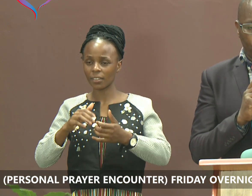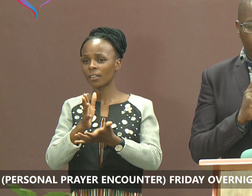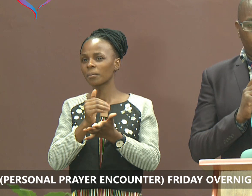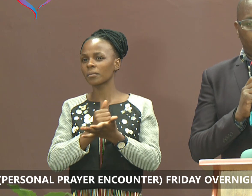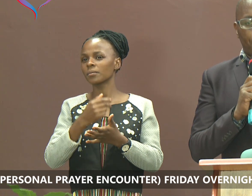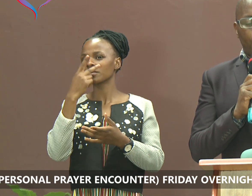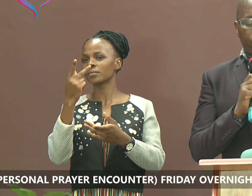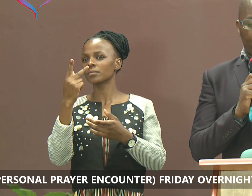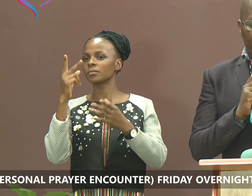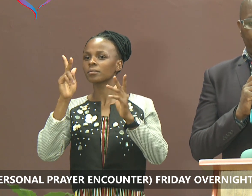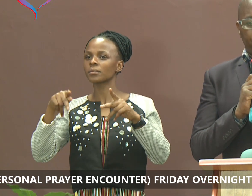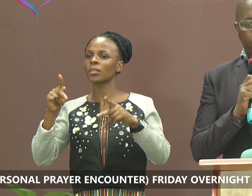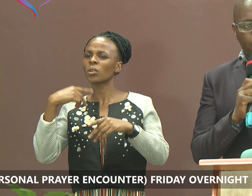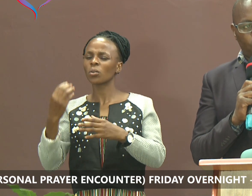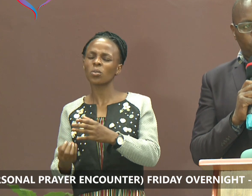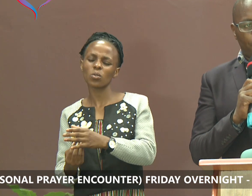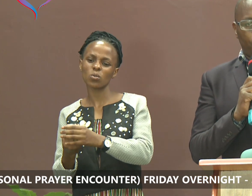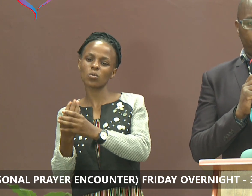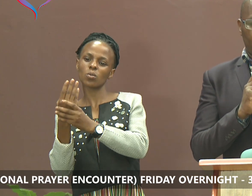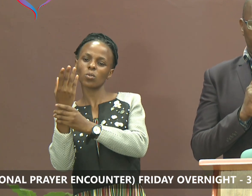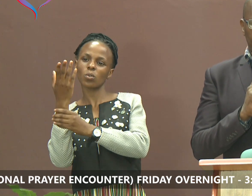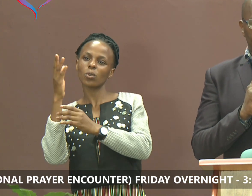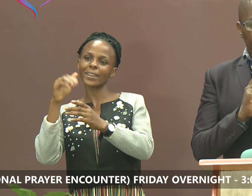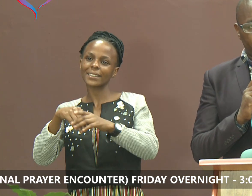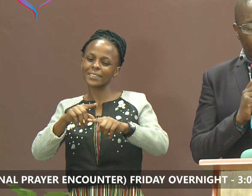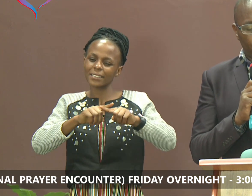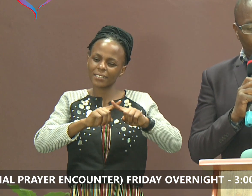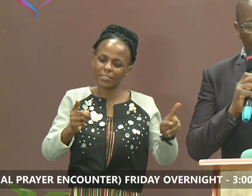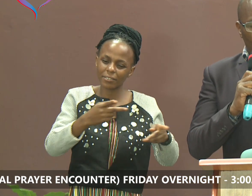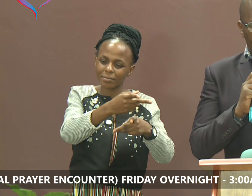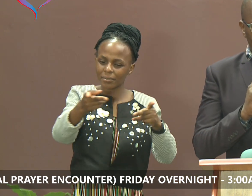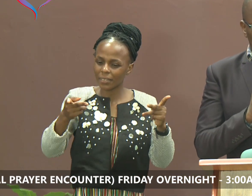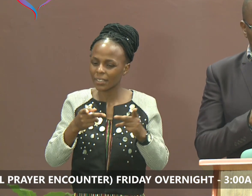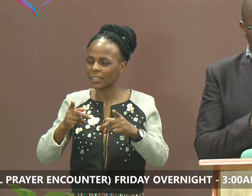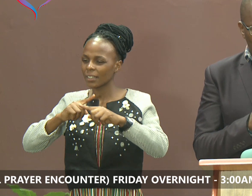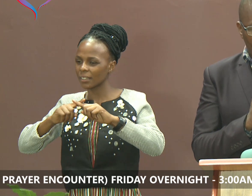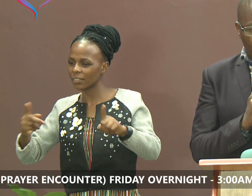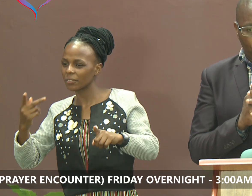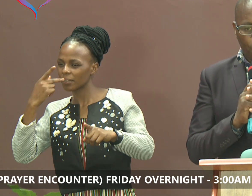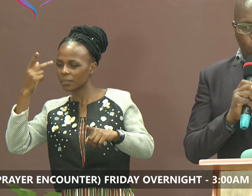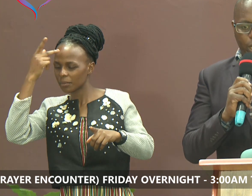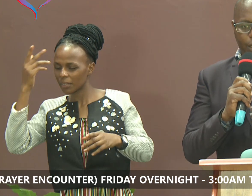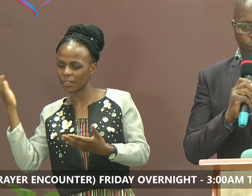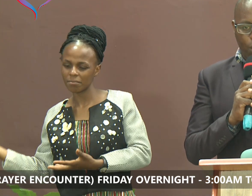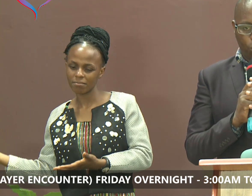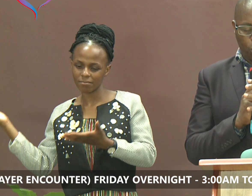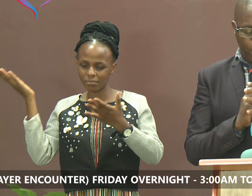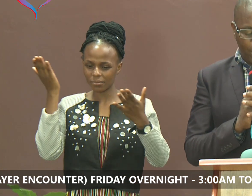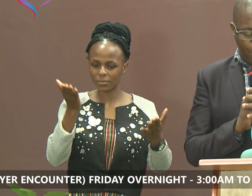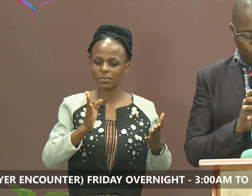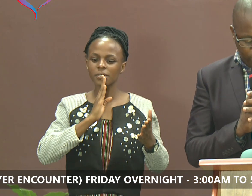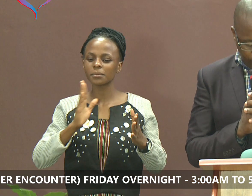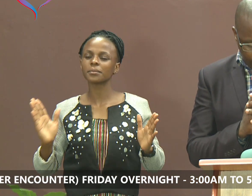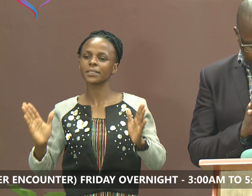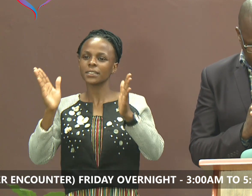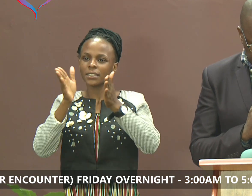awamu, abakulira mbife bienja ulo, abakulira kubazada benja ulo, obalesi babere wamu, wagenda kubera okutomere